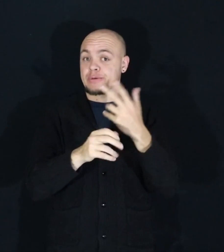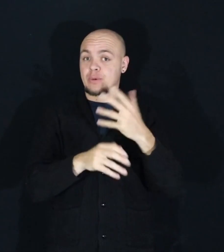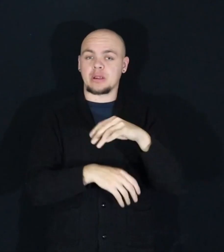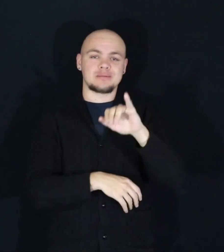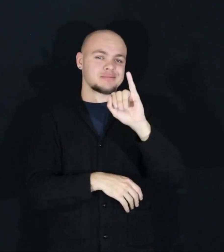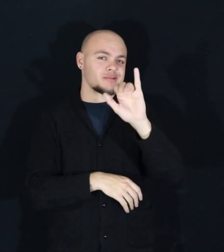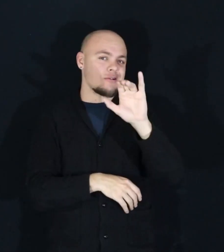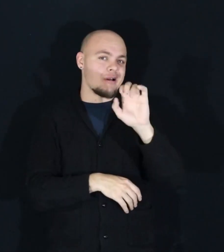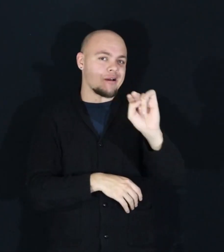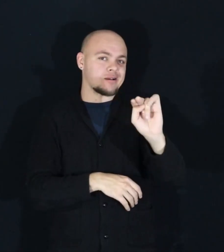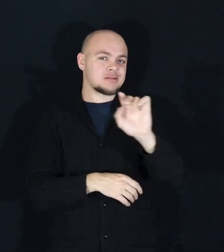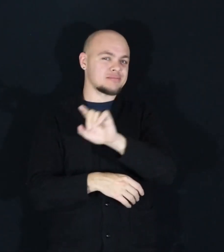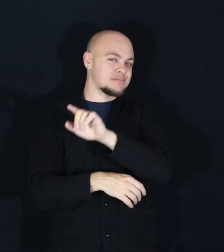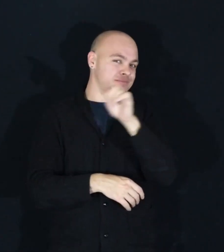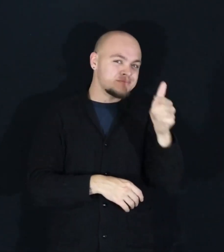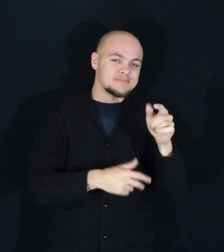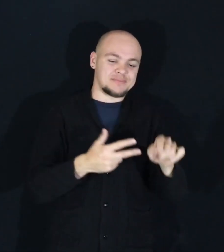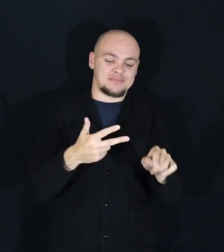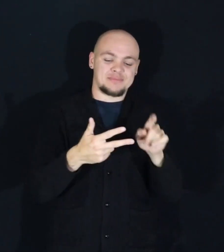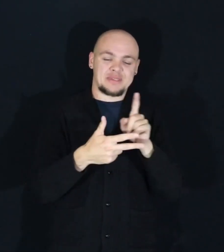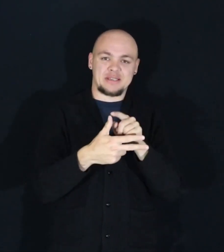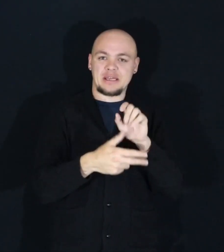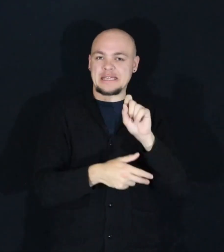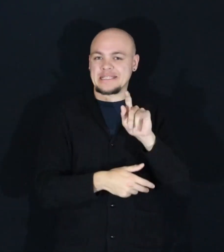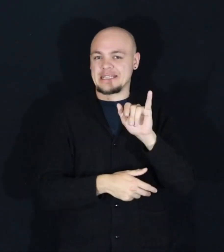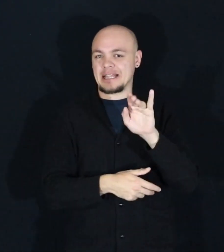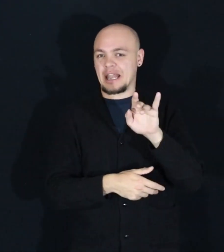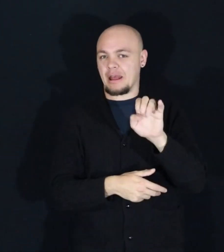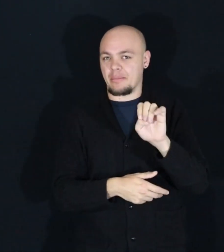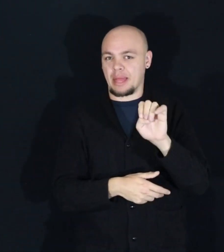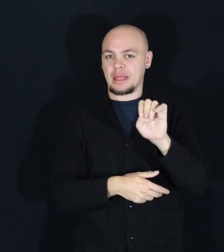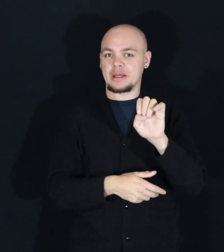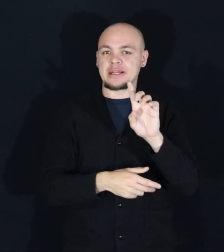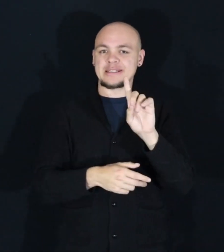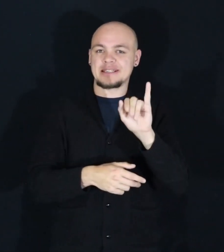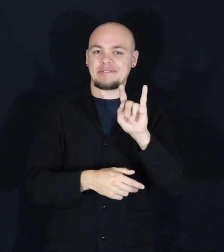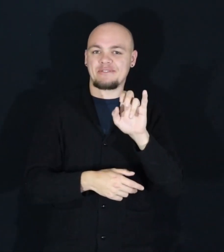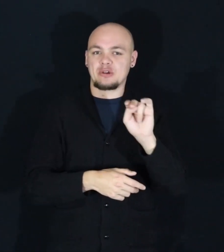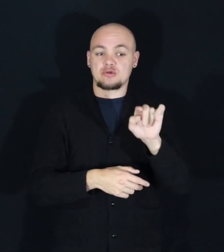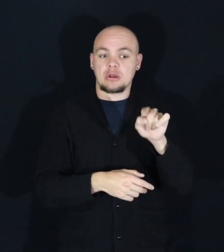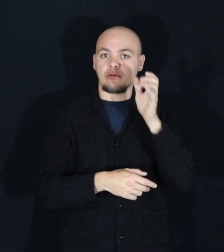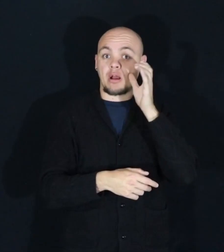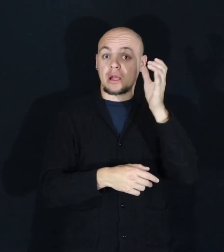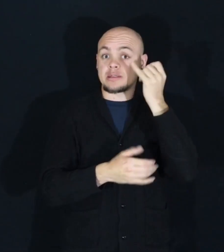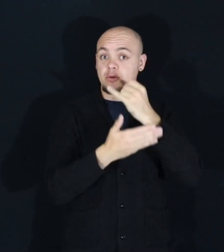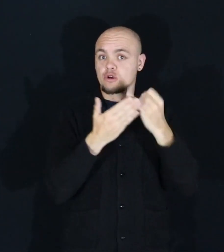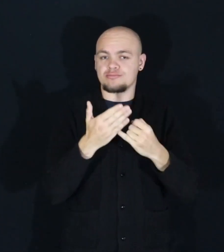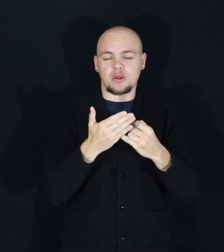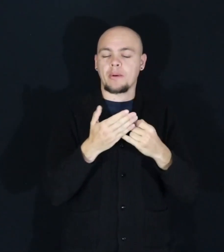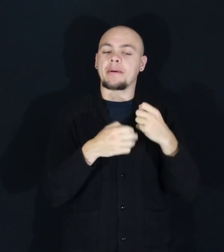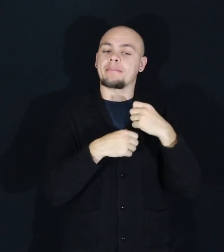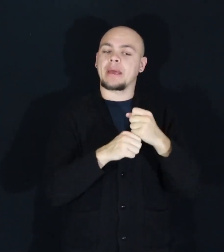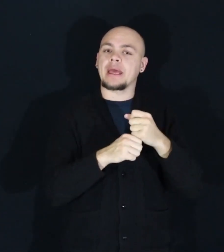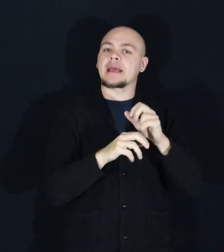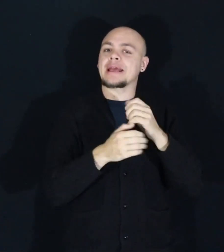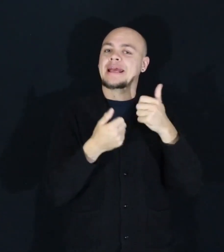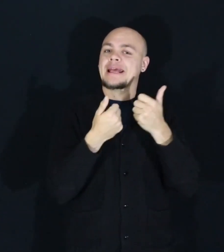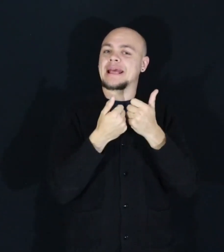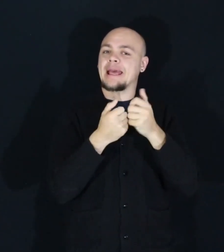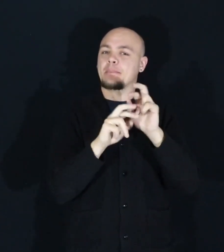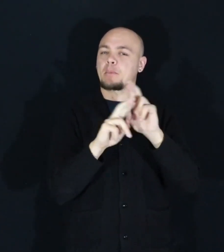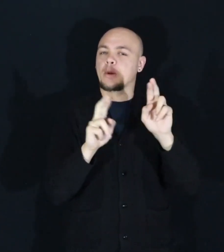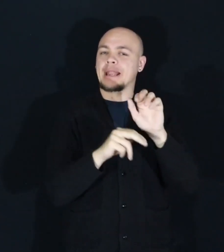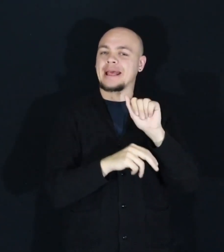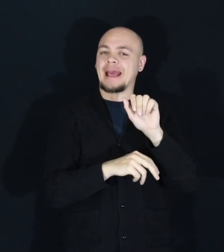back to Stable Diffusion. This time, I'm not using it for concept art. I'm going to use it to create game-ready assets. Let me show you what I